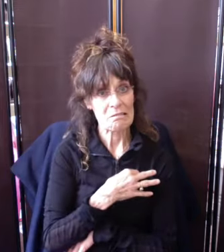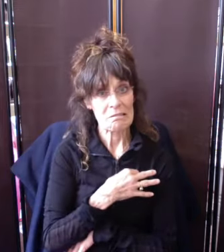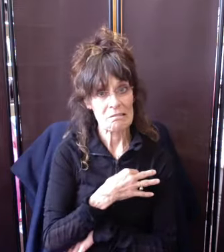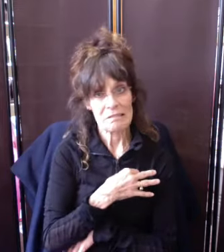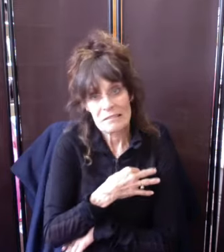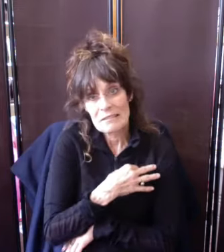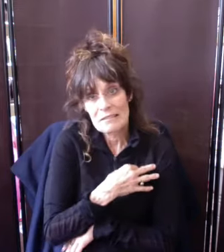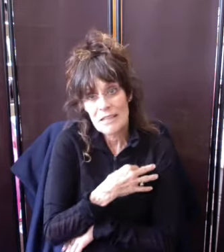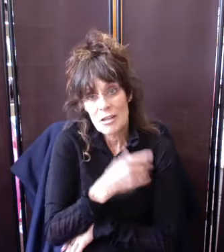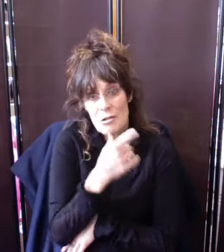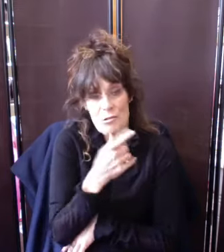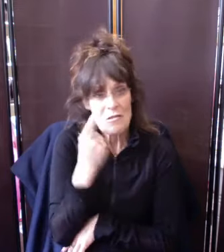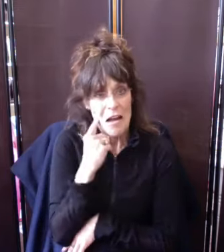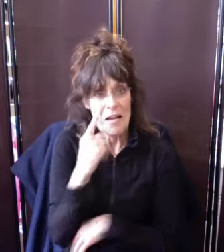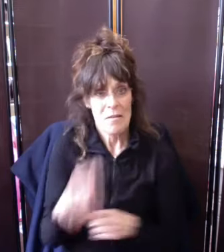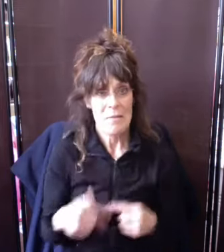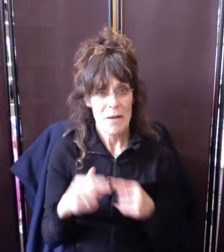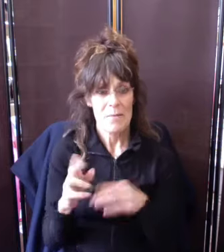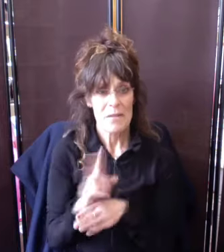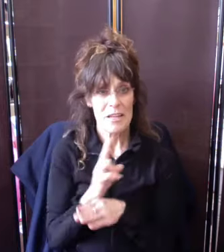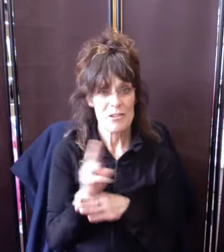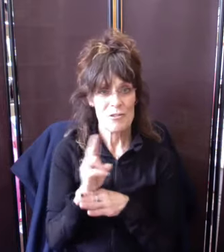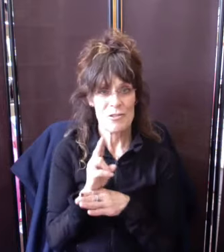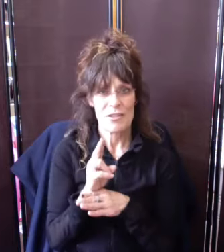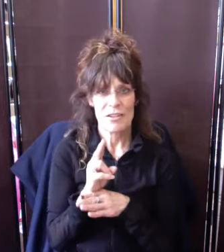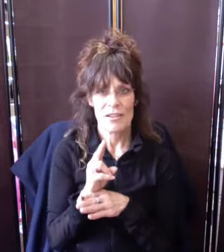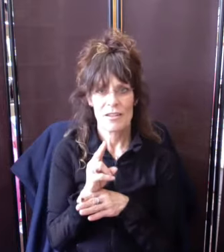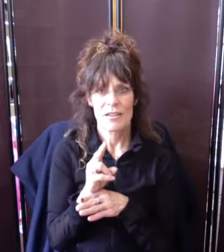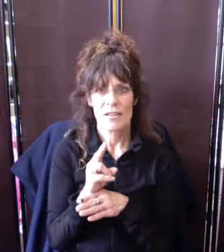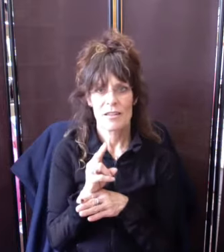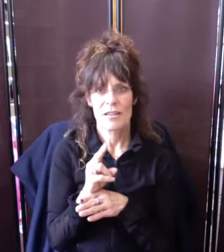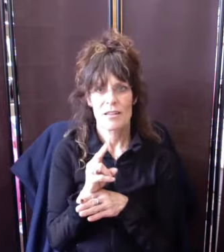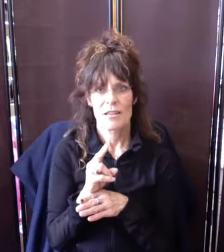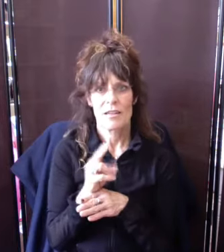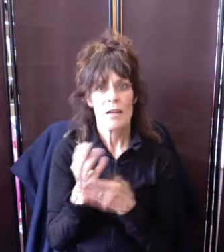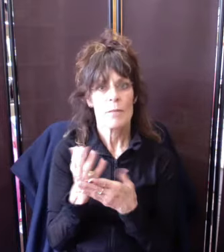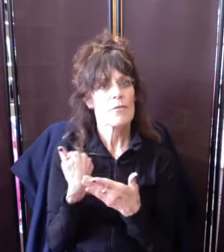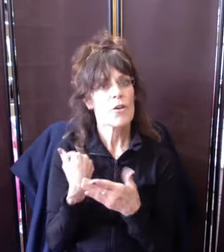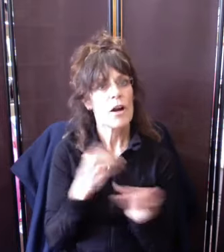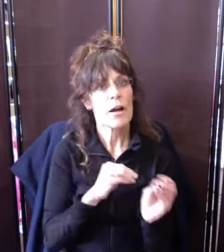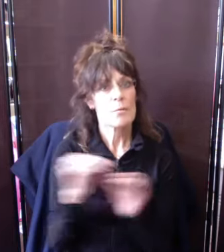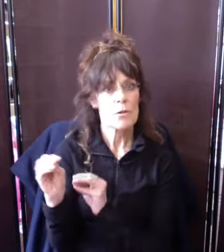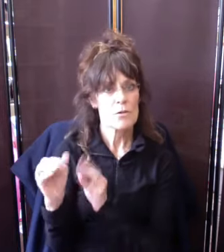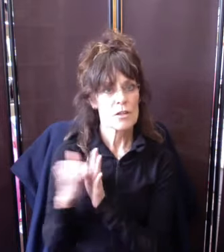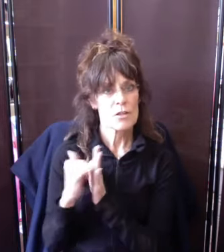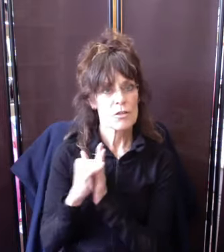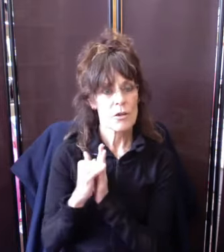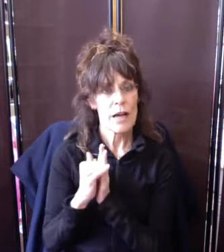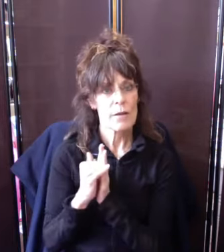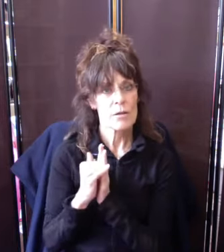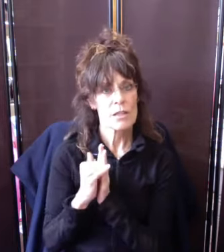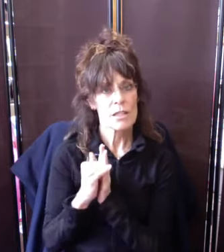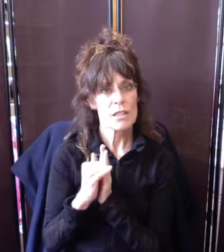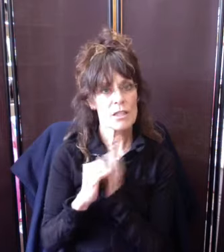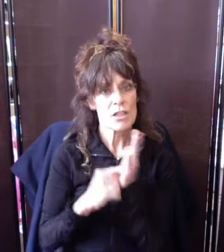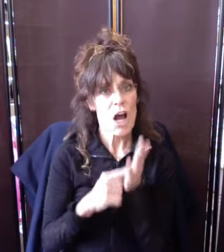Whoever thought about being useful? So when I was, before I moved to New York, I was talking to my sponsor, and we were